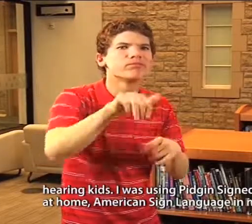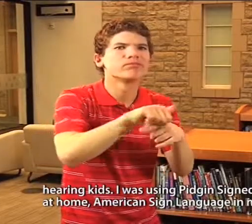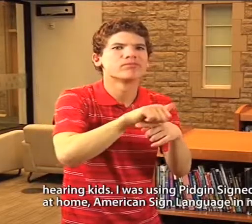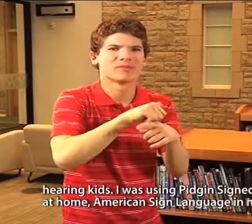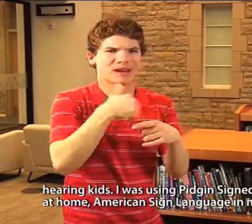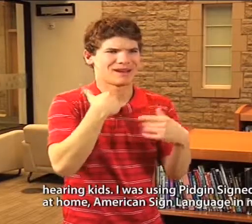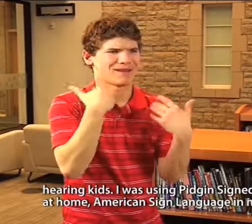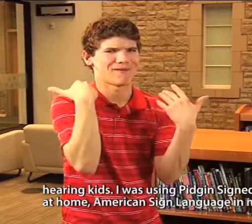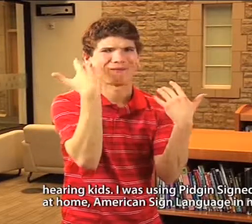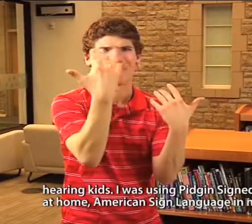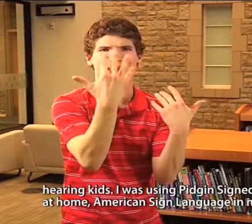kids.